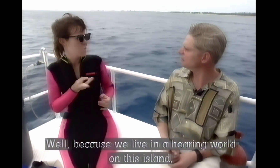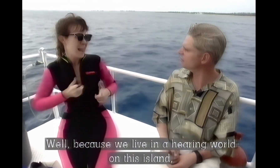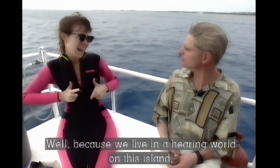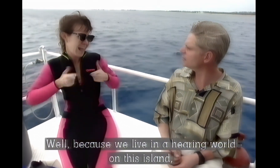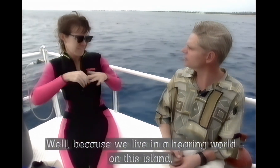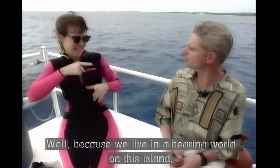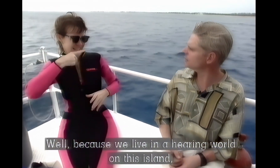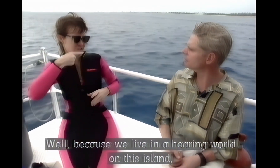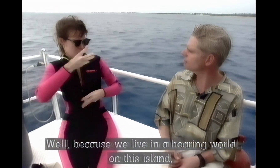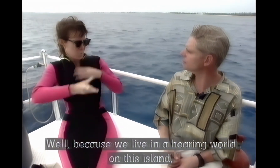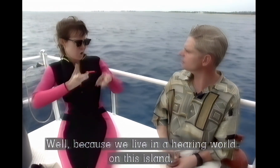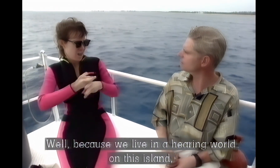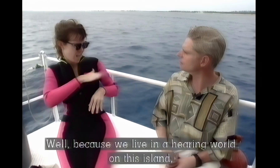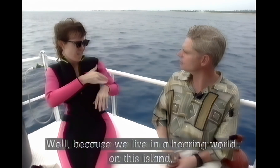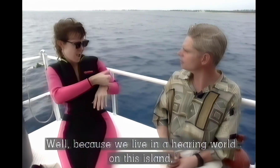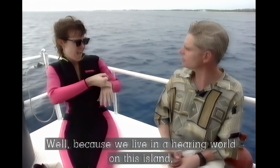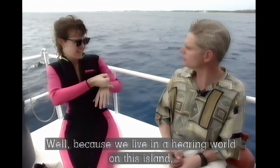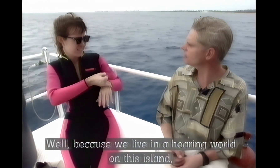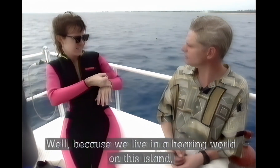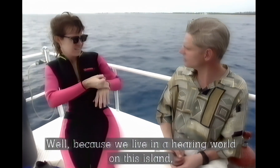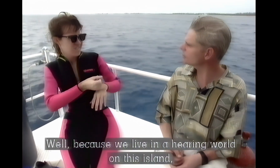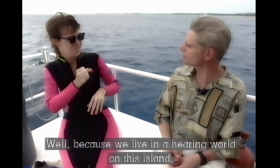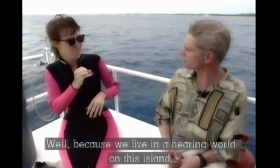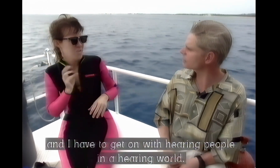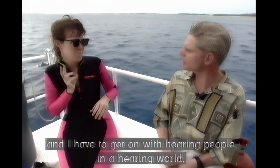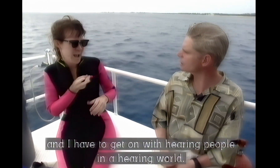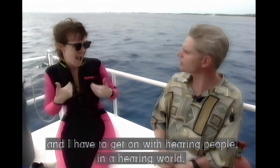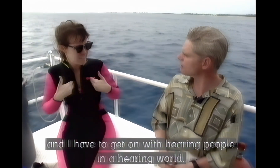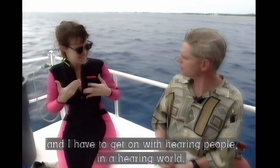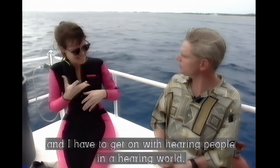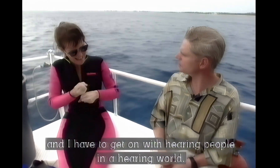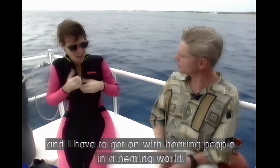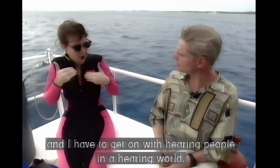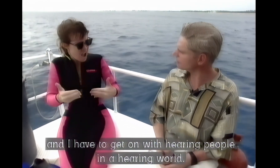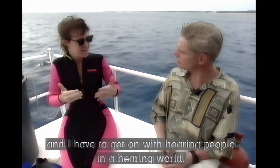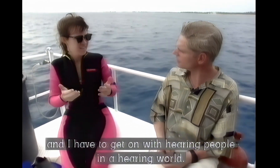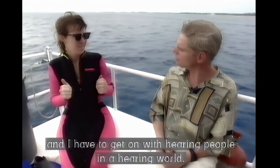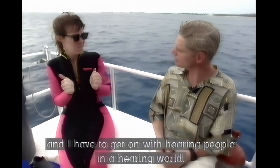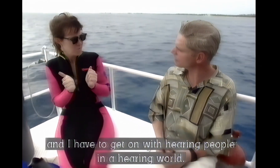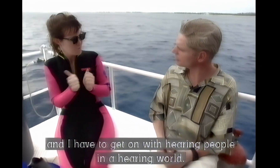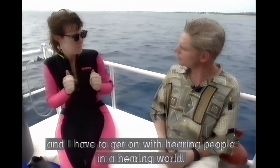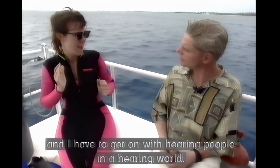Well, because we live in a hearing world on this island, and I have to get on with hearing people in the hearing world.